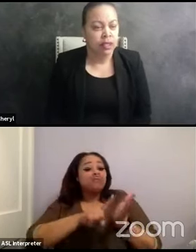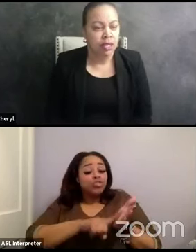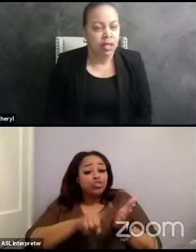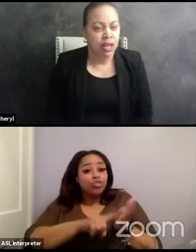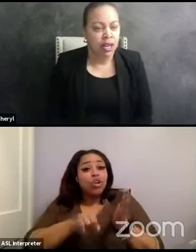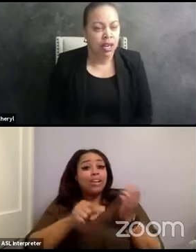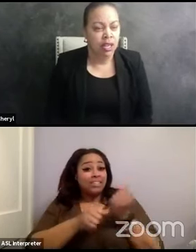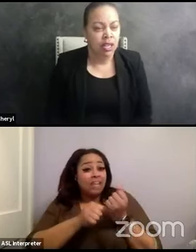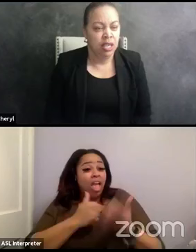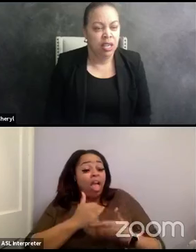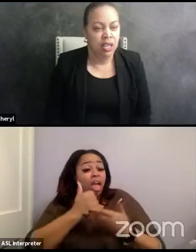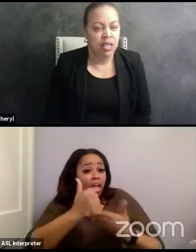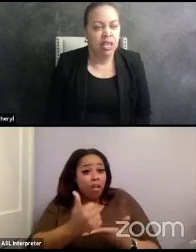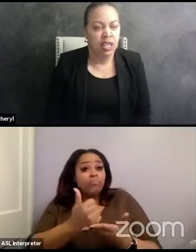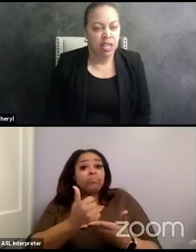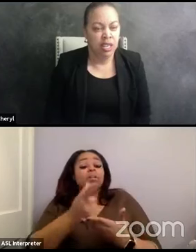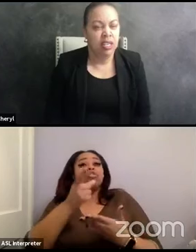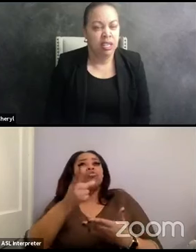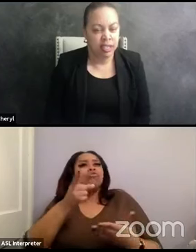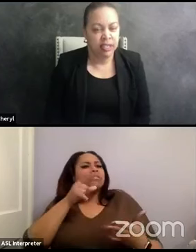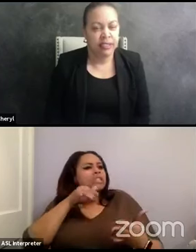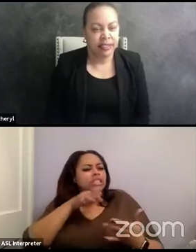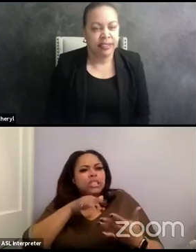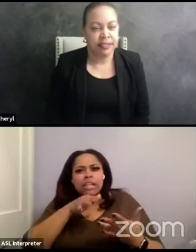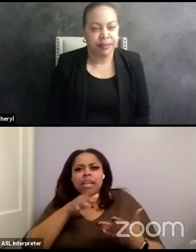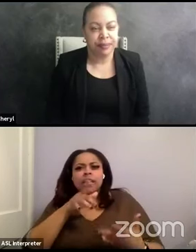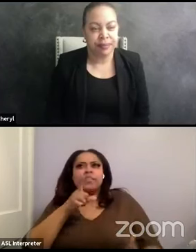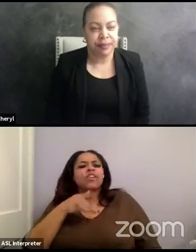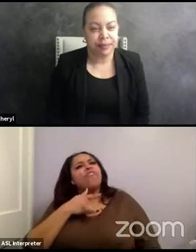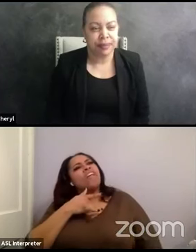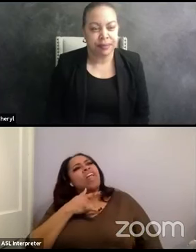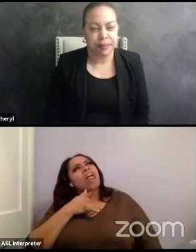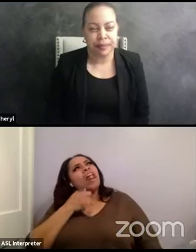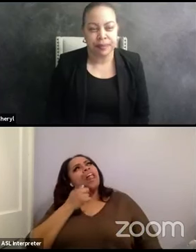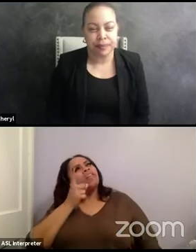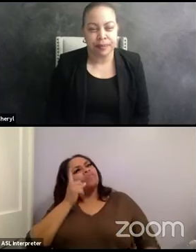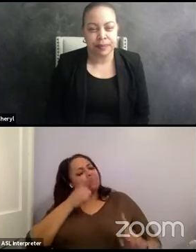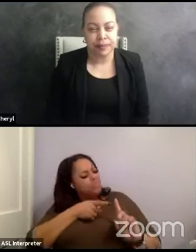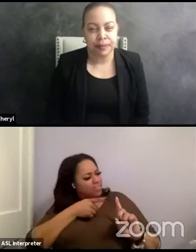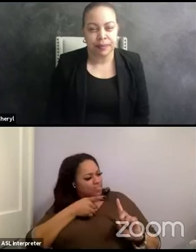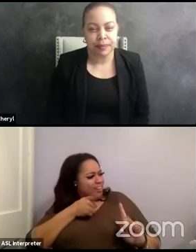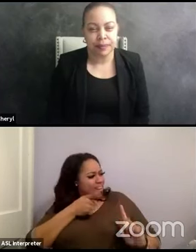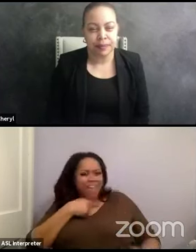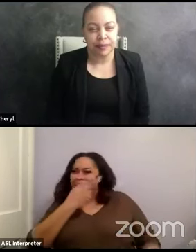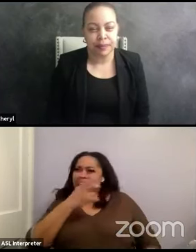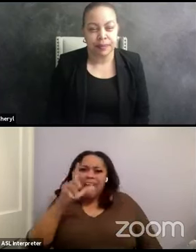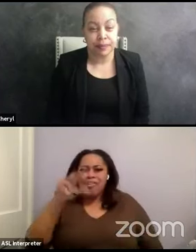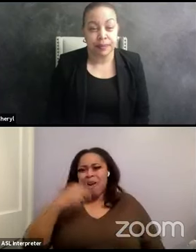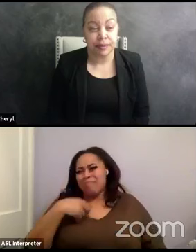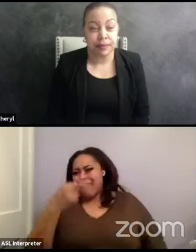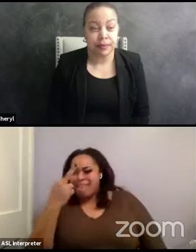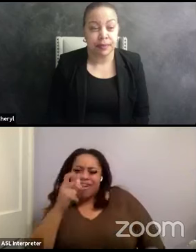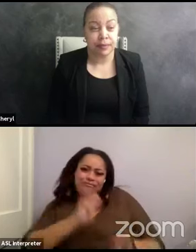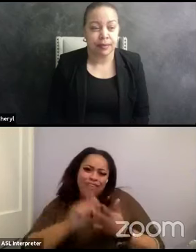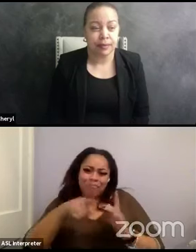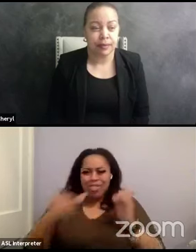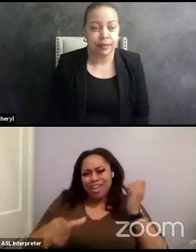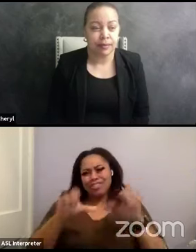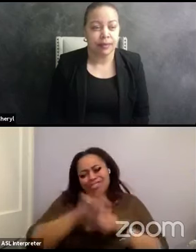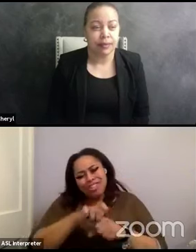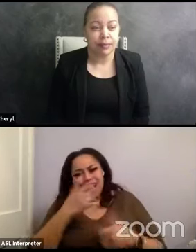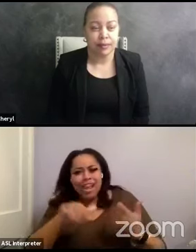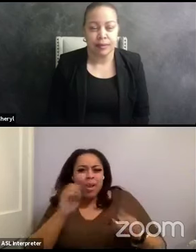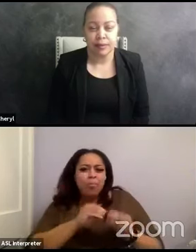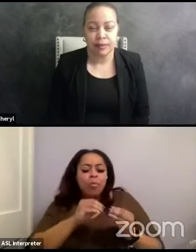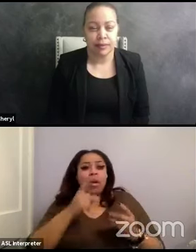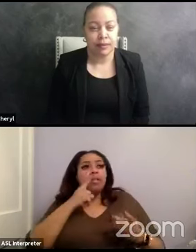out in your studies. Was there ever a point that you got and you were like, hell no, I'm not fucking writing about this shit no more? Like, were there parts